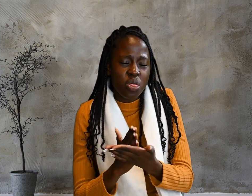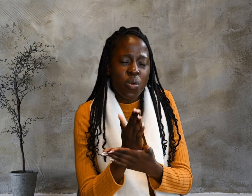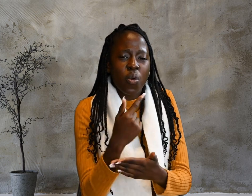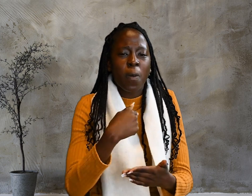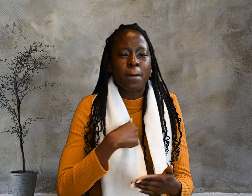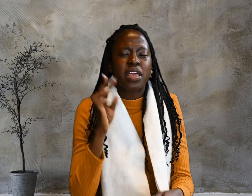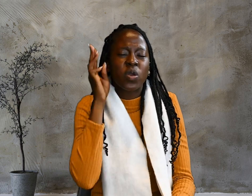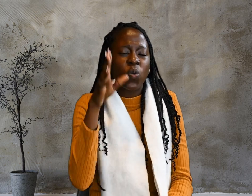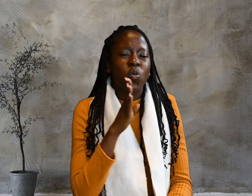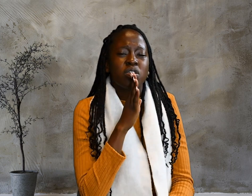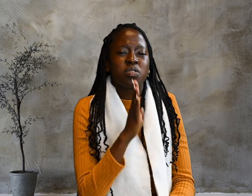be saved.